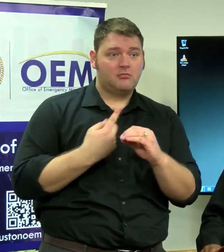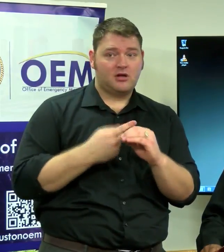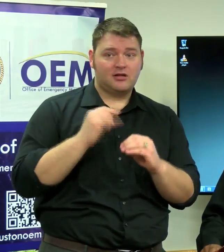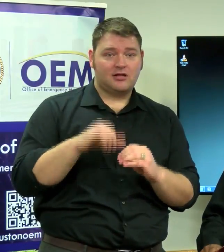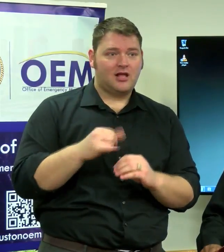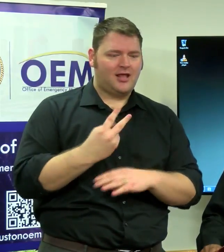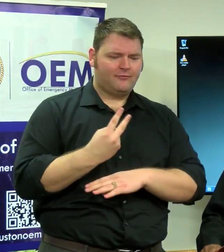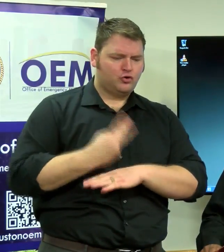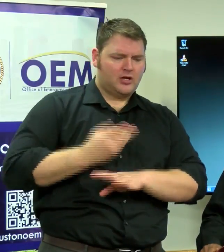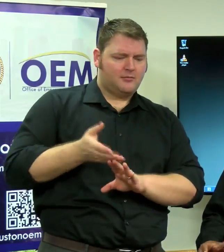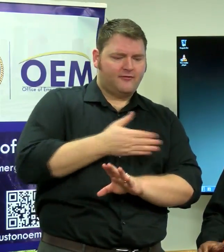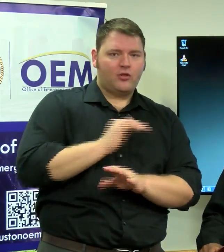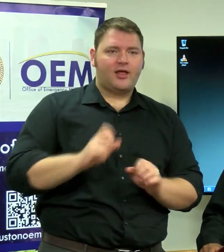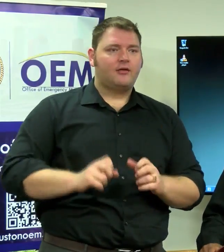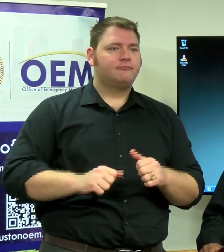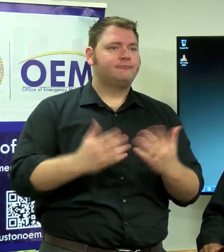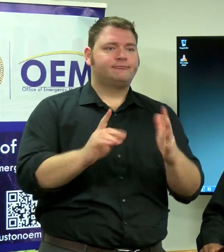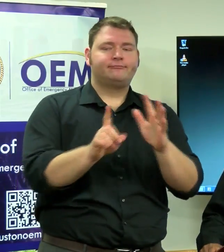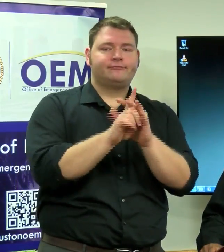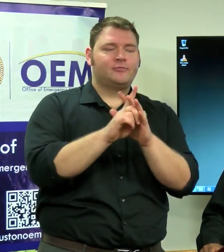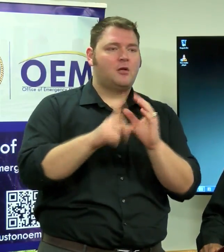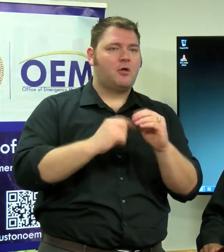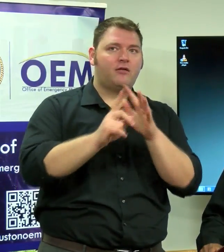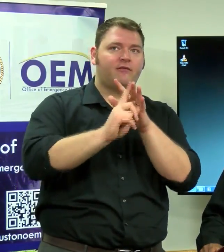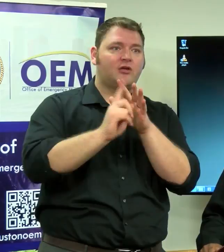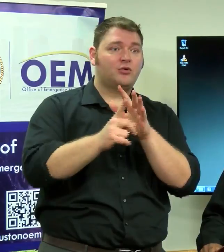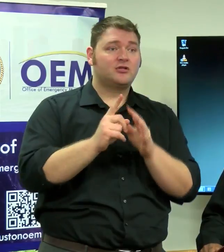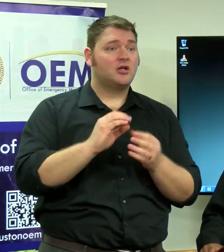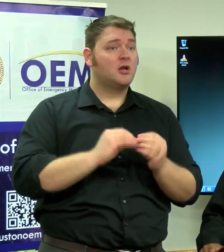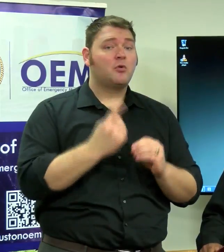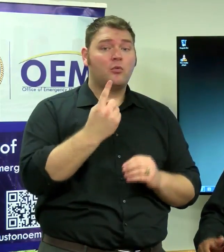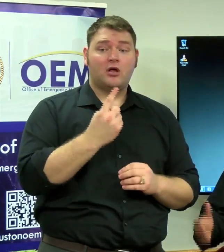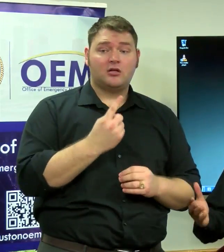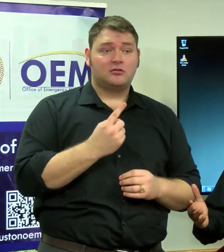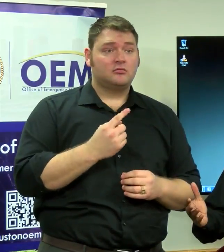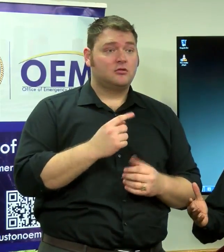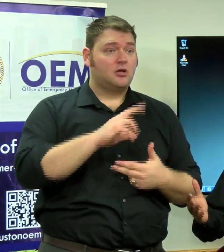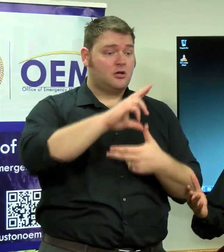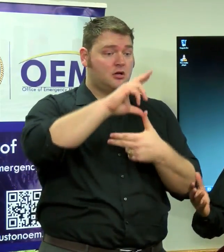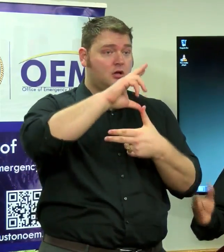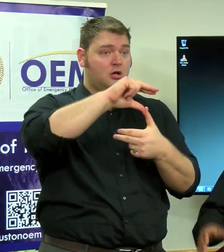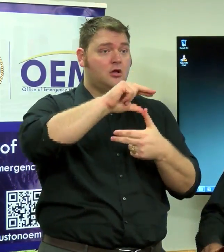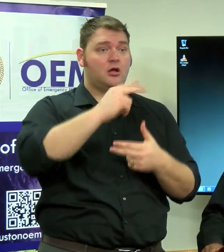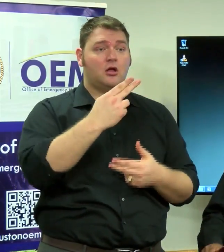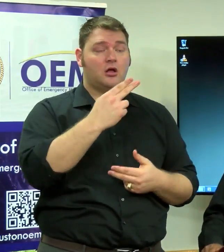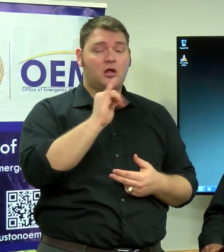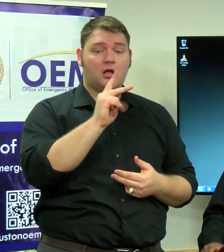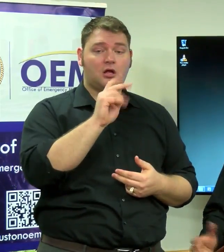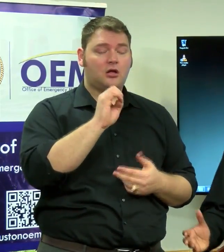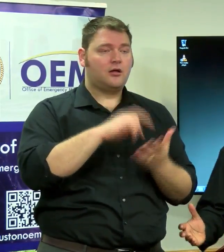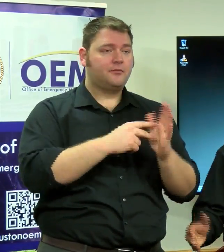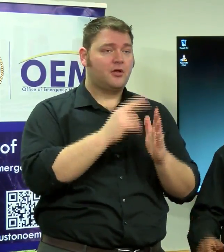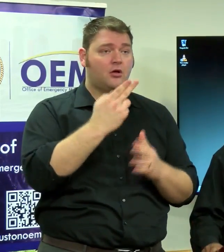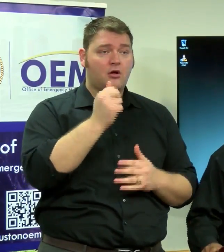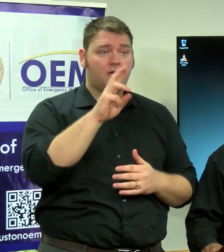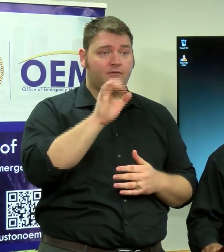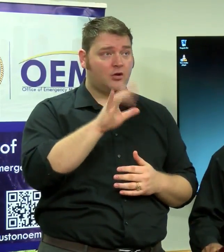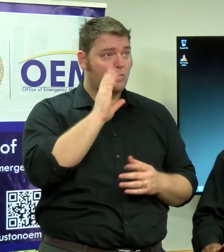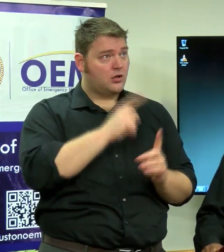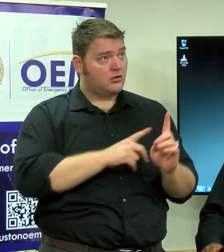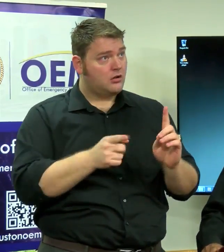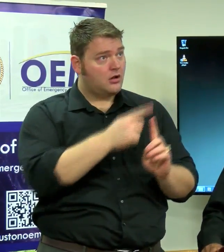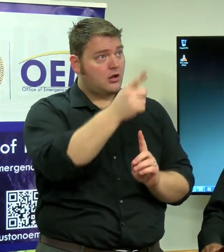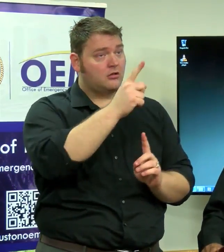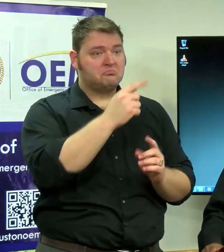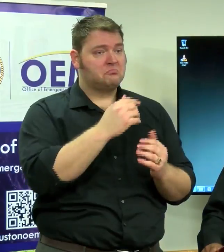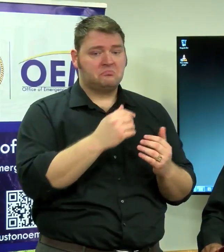days before. Number one, no one knew really the direction that the Hurricane Act was going, how Harvey was going to go. No one knew. So it's kind of